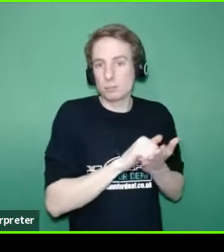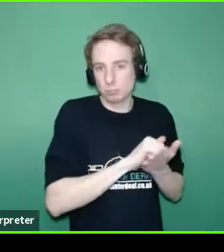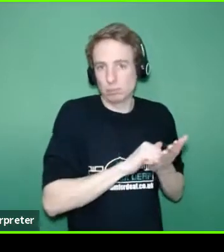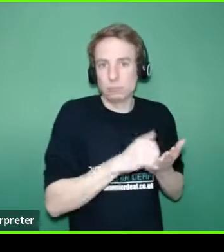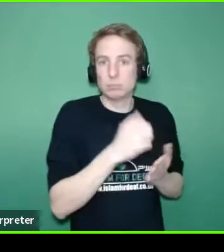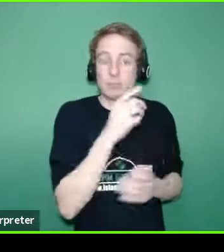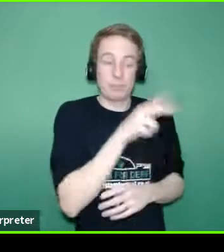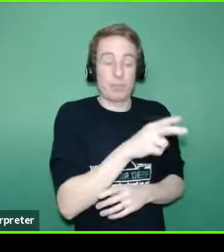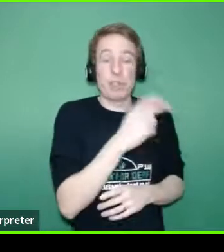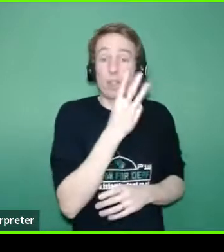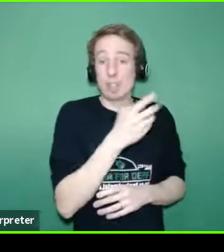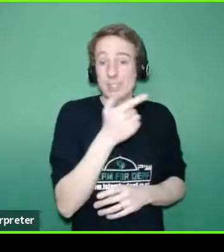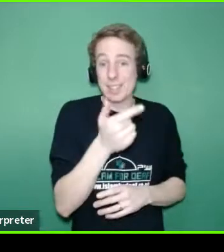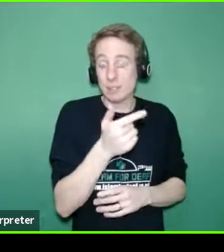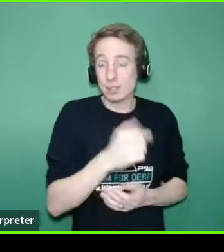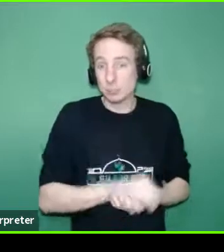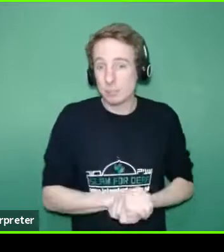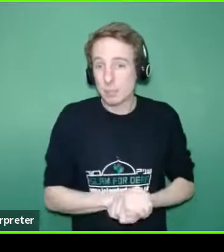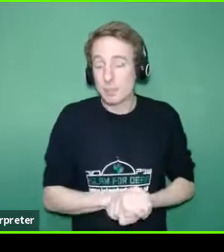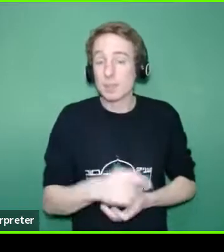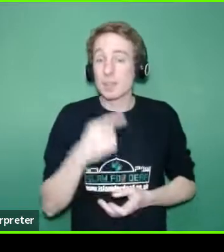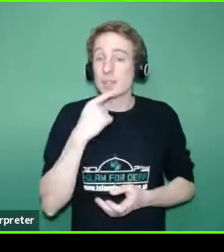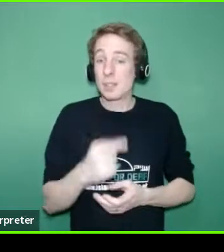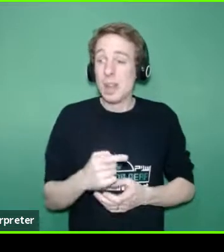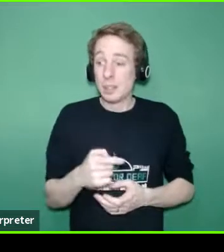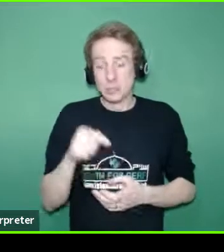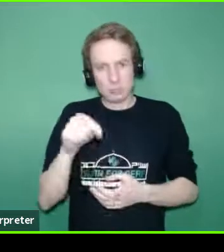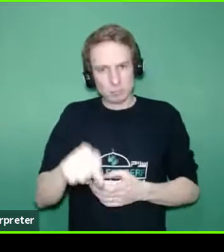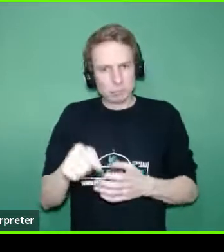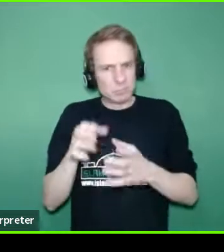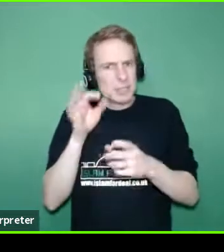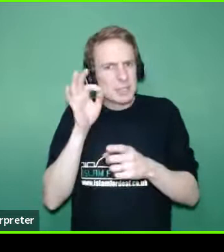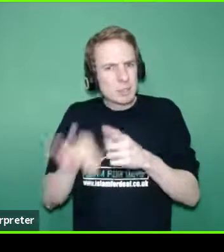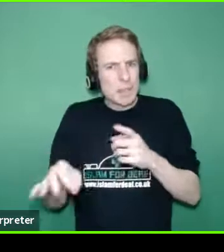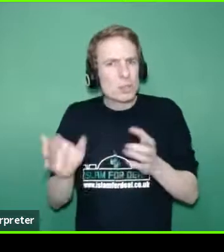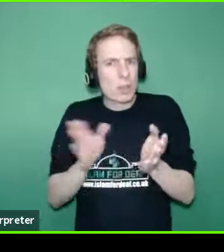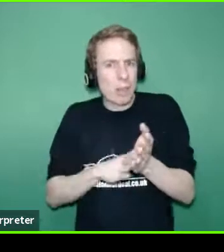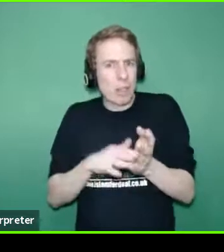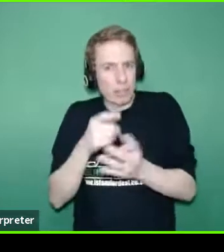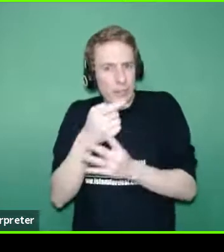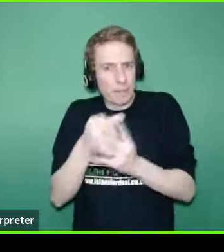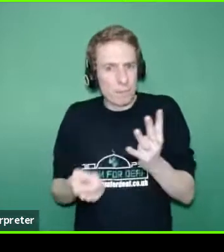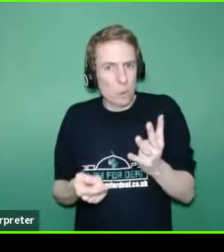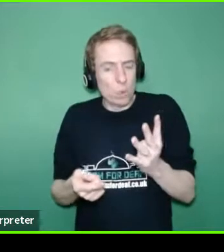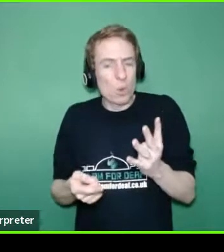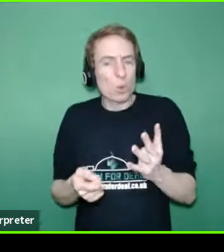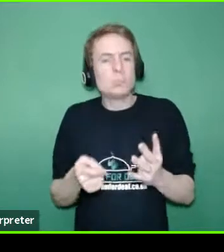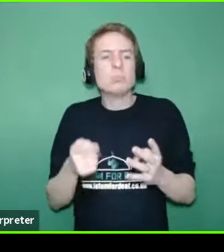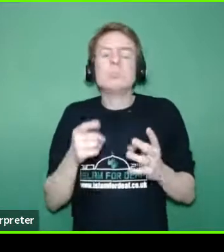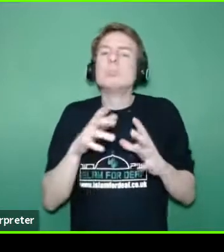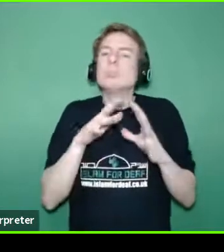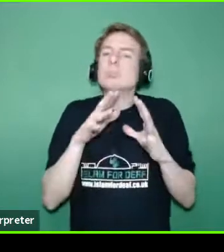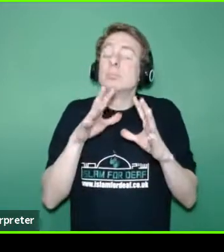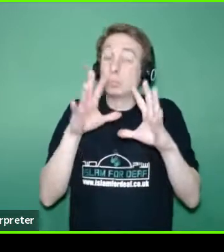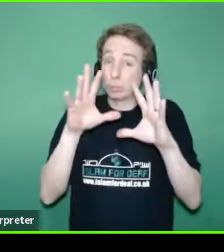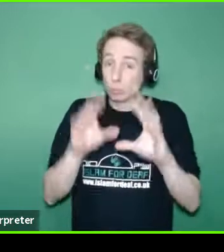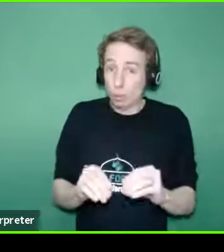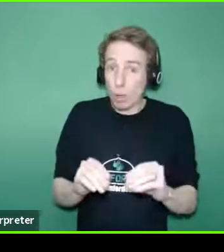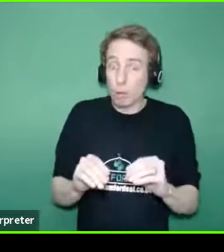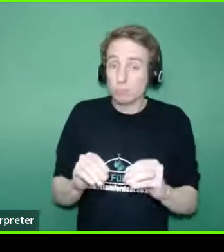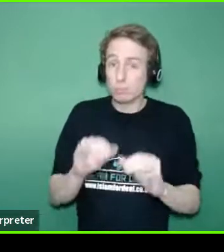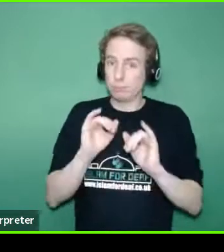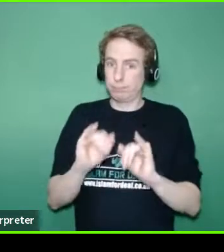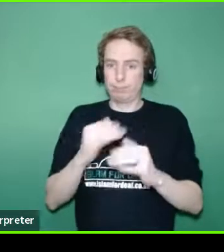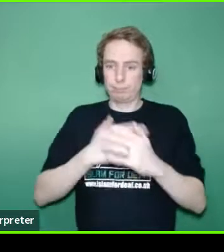postponing of the restrictions within the sacred months is an increase in disbelief, by which those who have